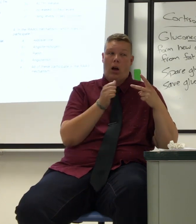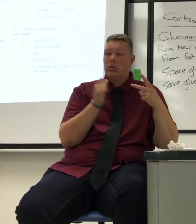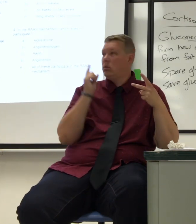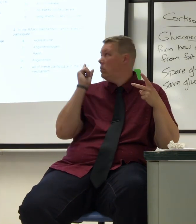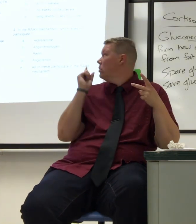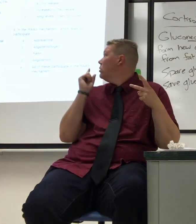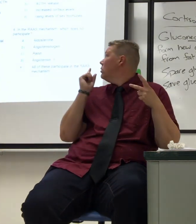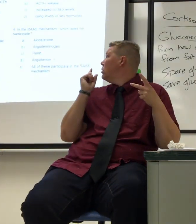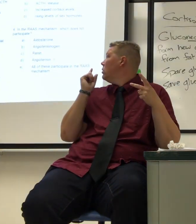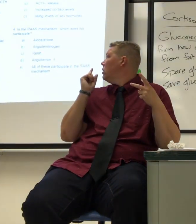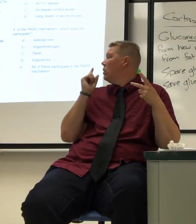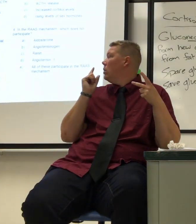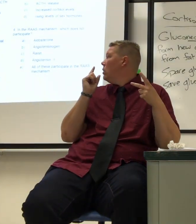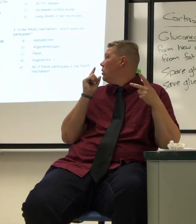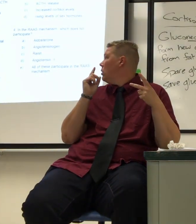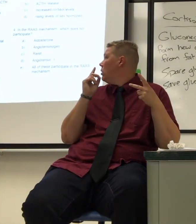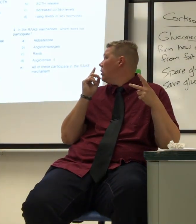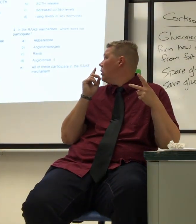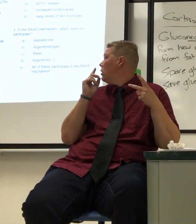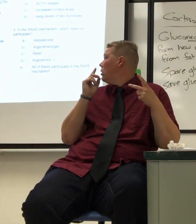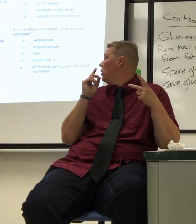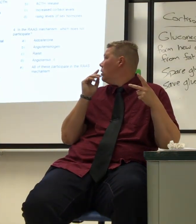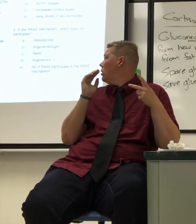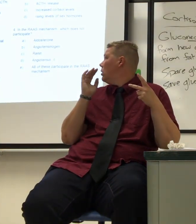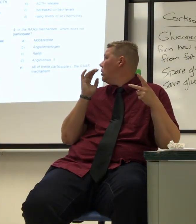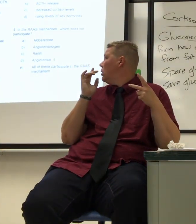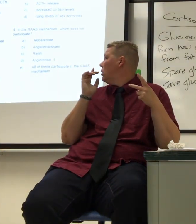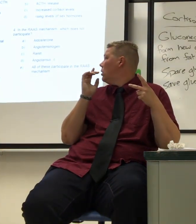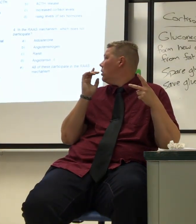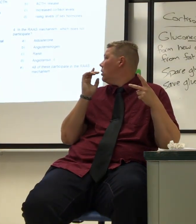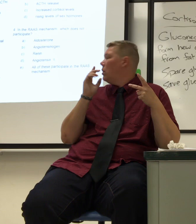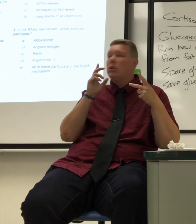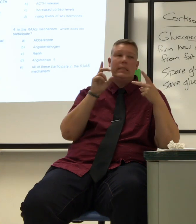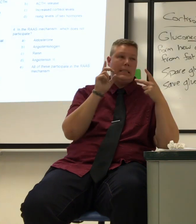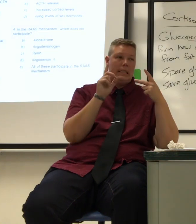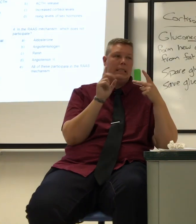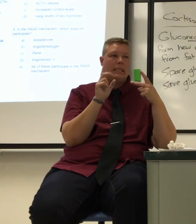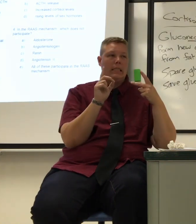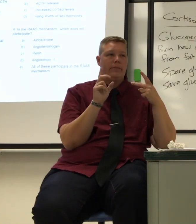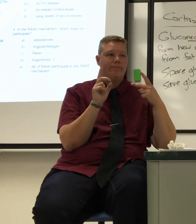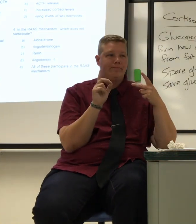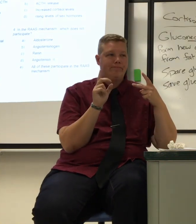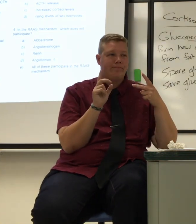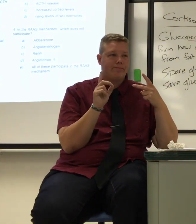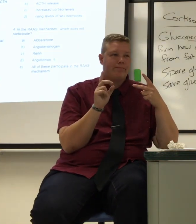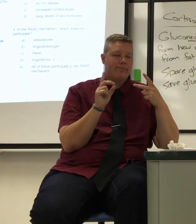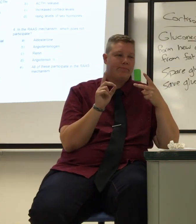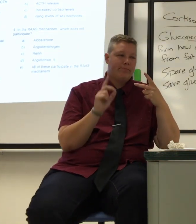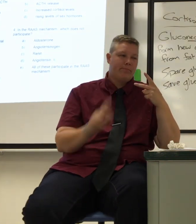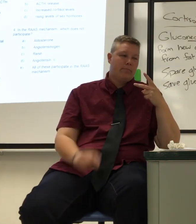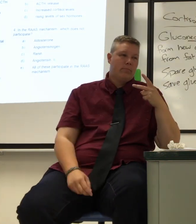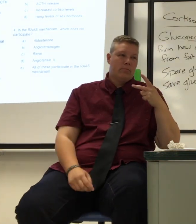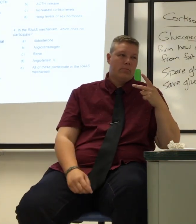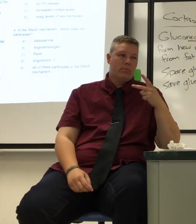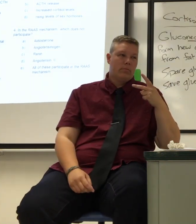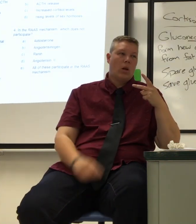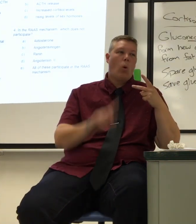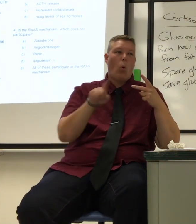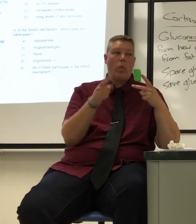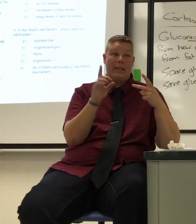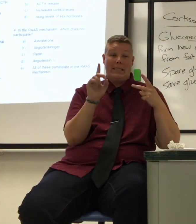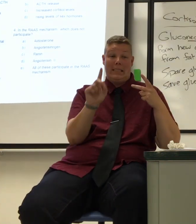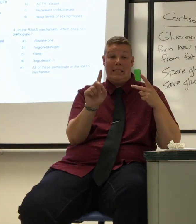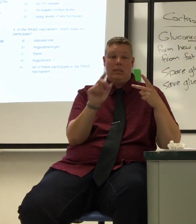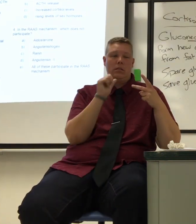not. D is not. So then, okay, E is not either. D is the correct answer. Only D is